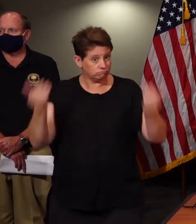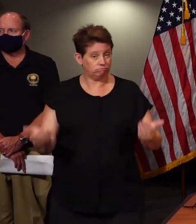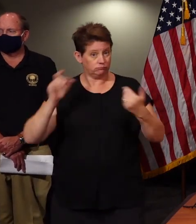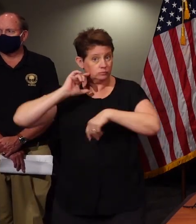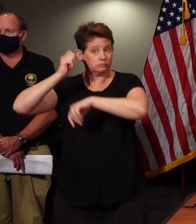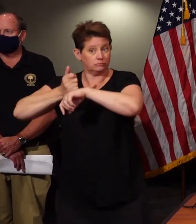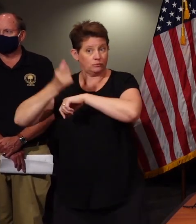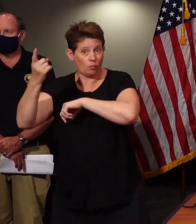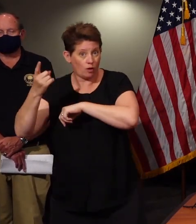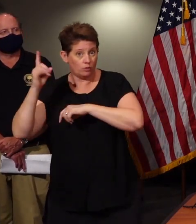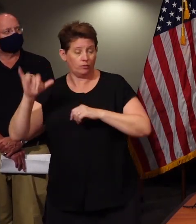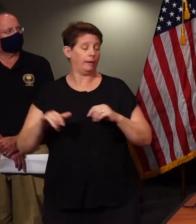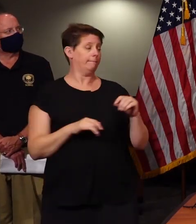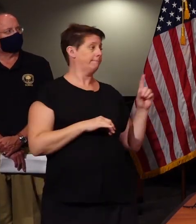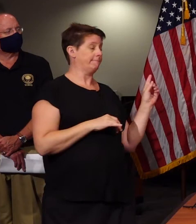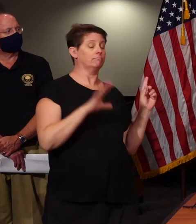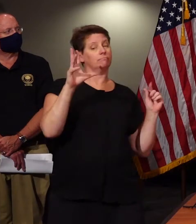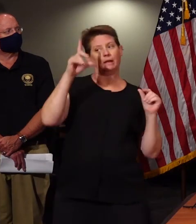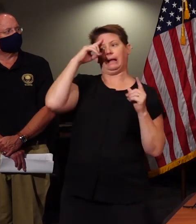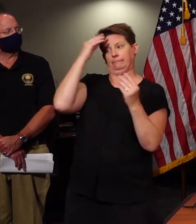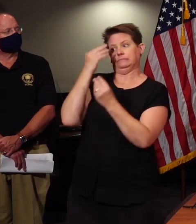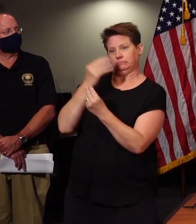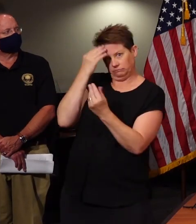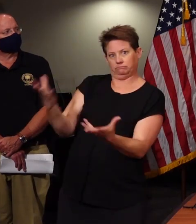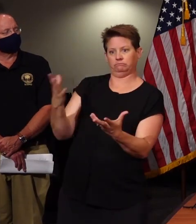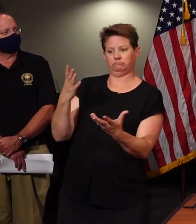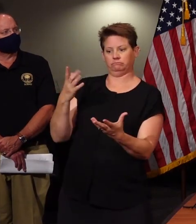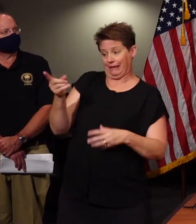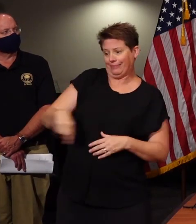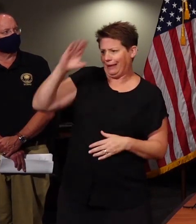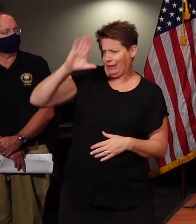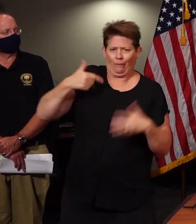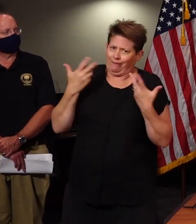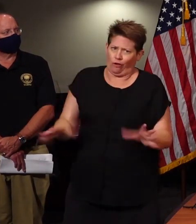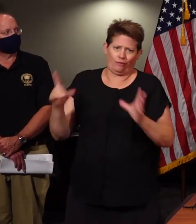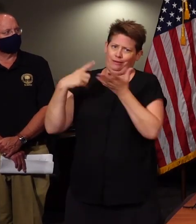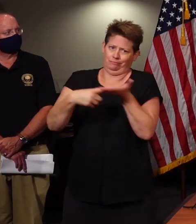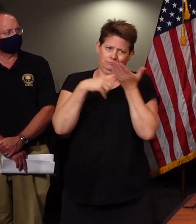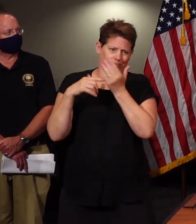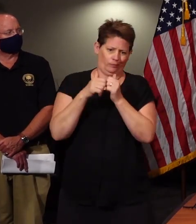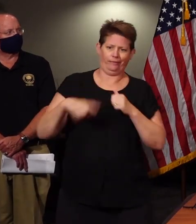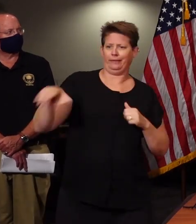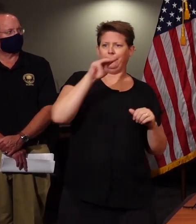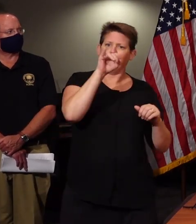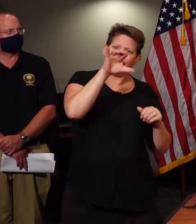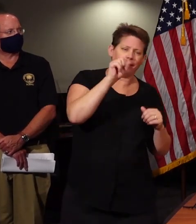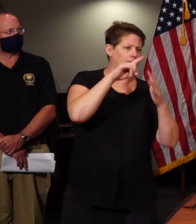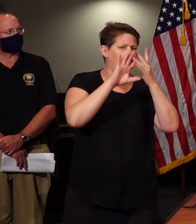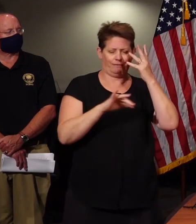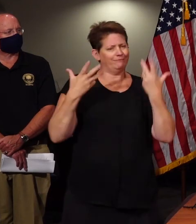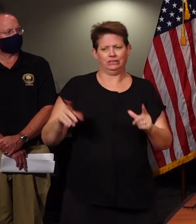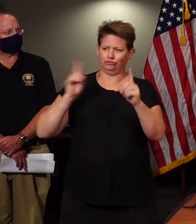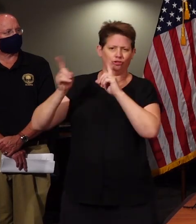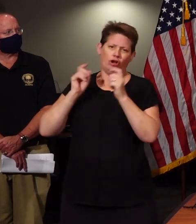or to do that? I'm telling them that they know this. I've had conferences with mayors since this began.